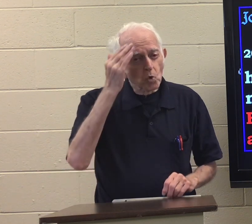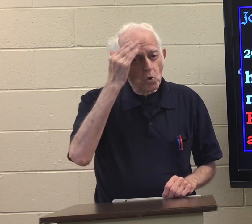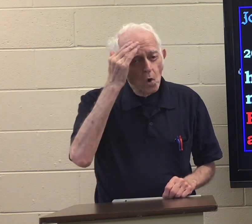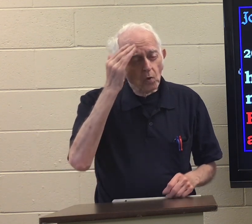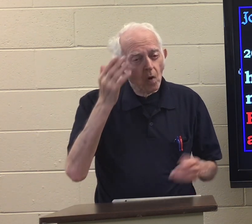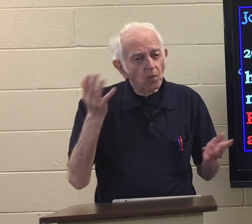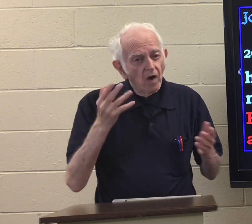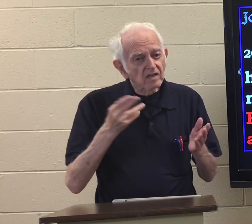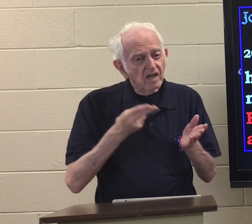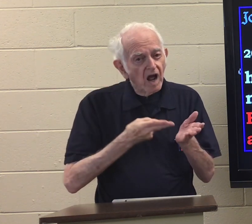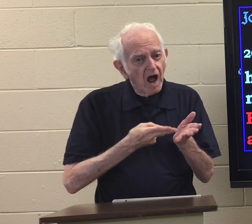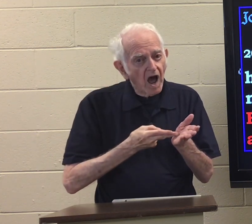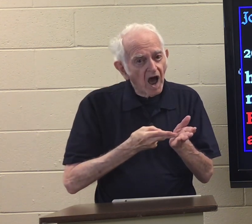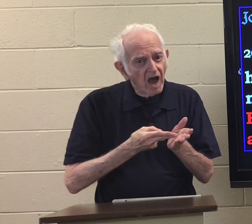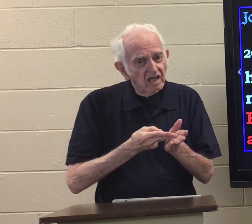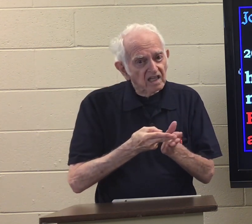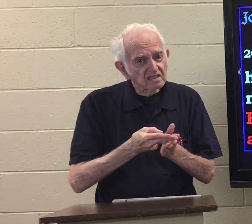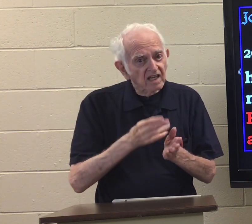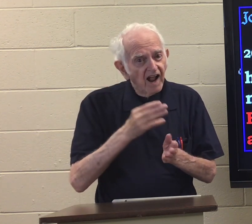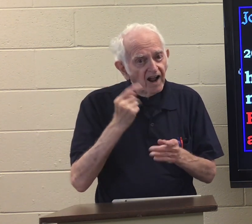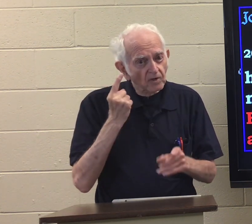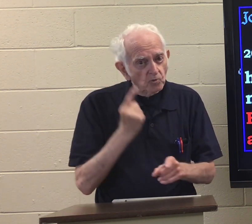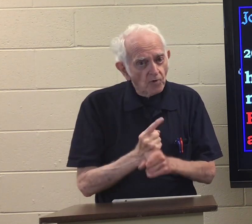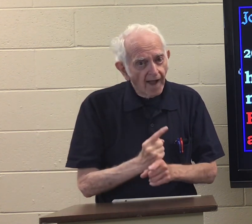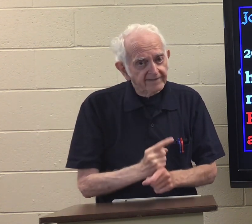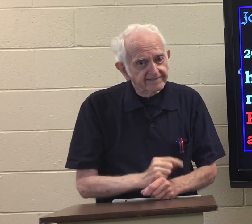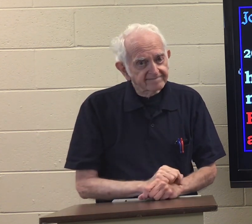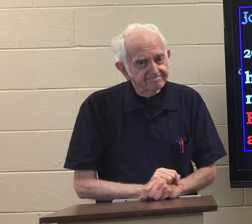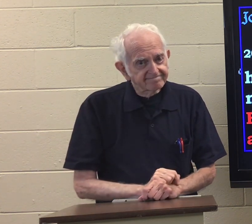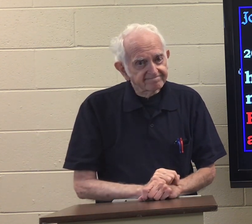People need to know what is honest and right.